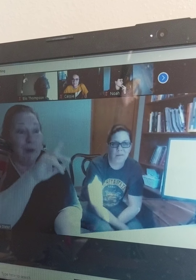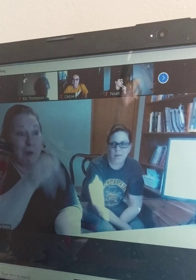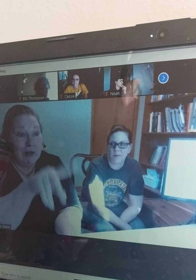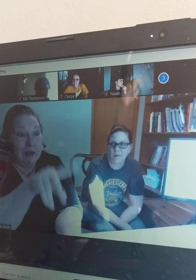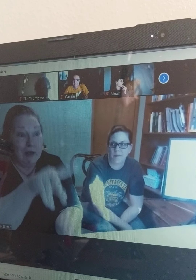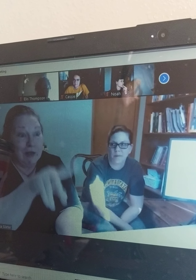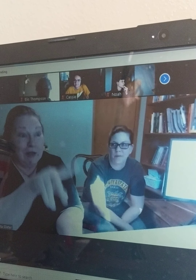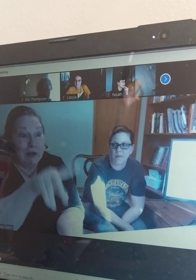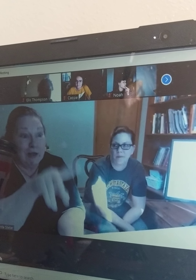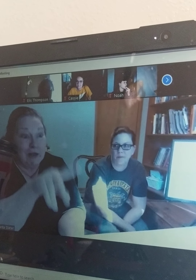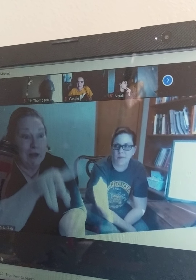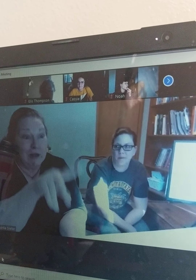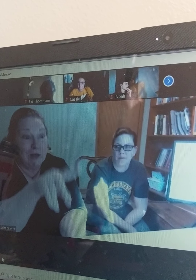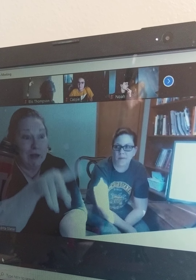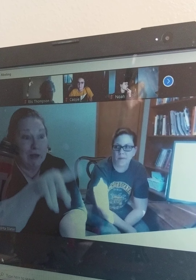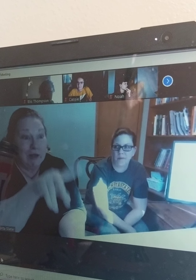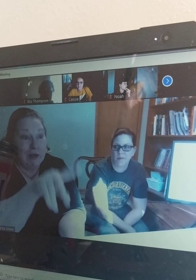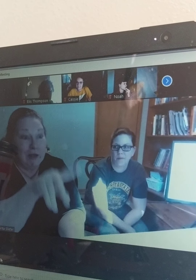Do you guys have